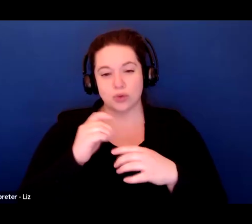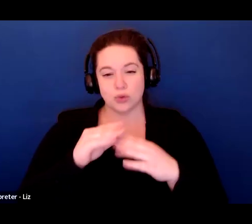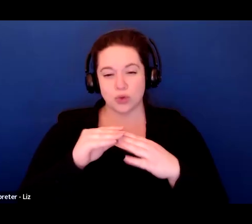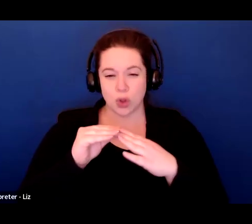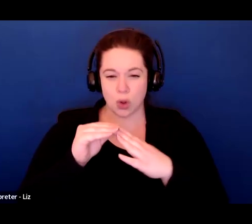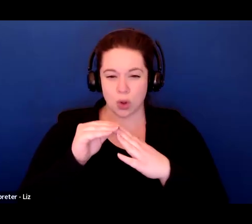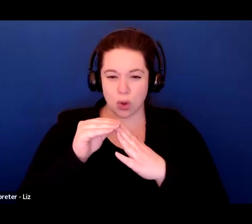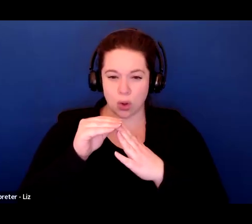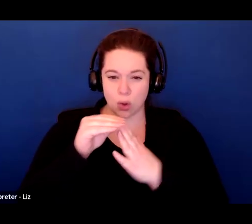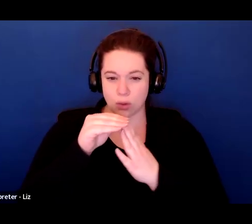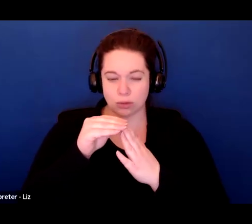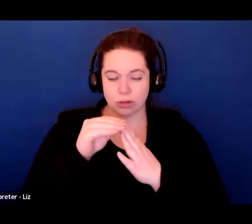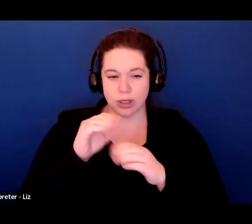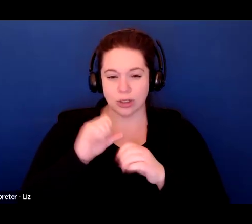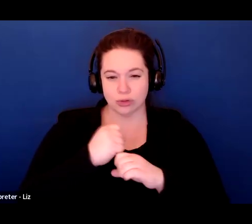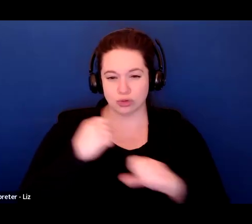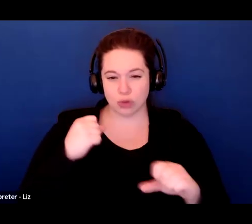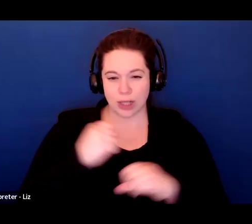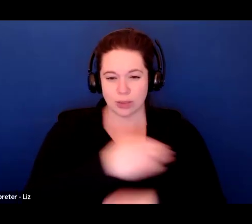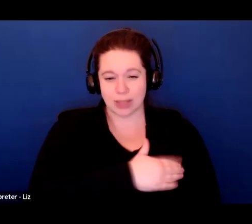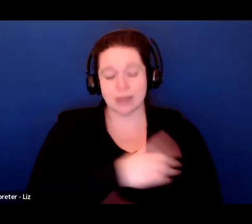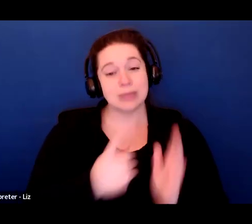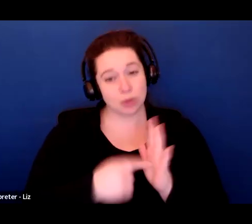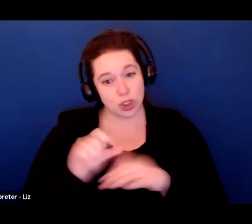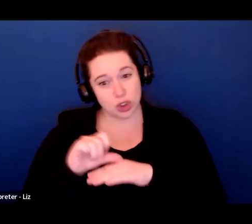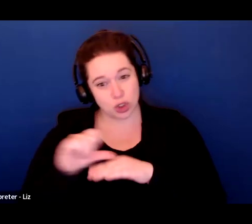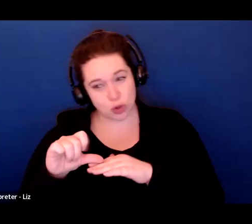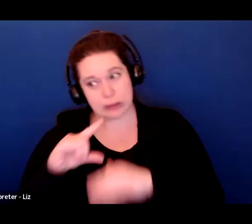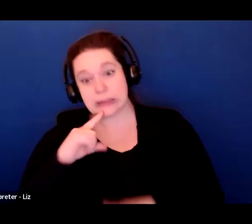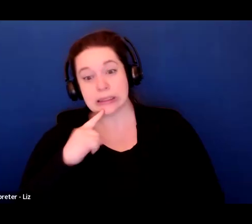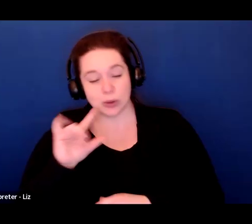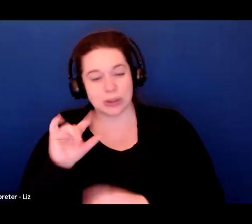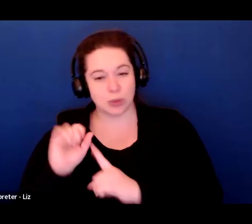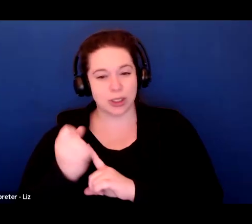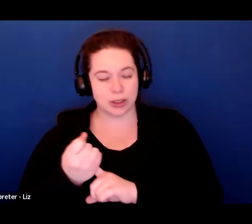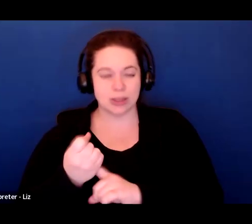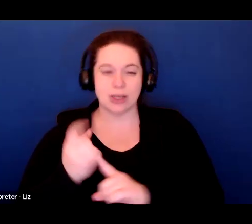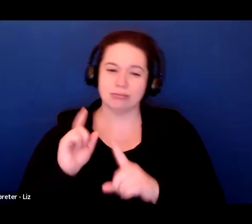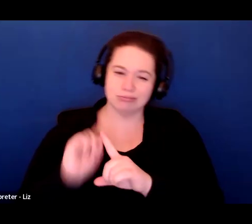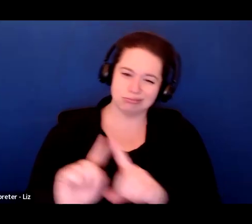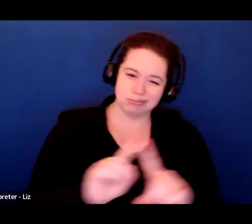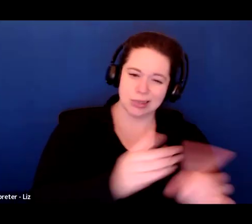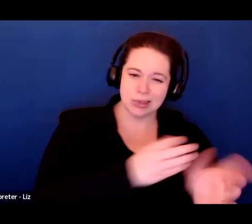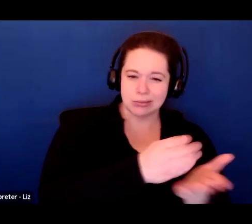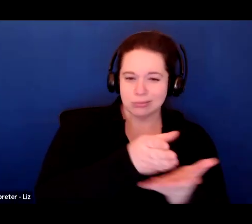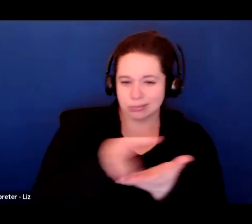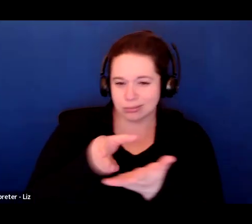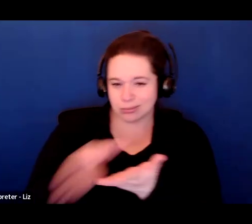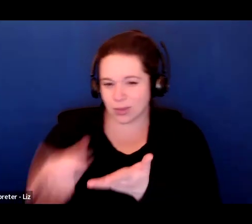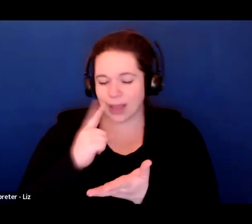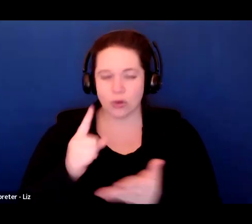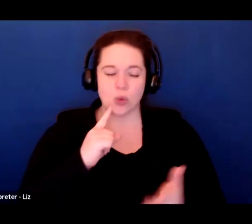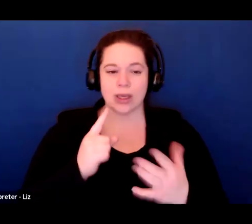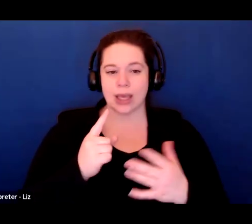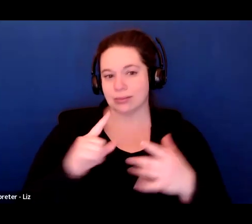Sometimes surgery is needed to help stretch out those muscles. That's in extreme cases. So there's all different kinds of things you can do, starting out with just